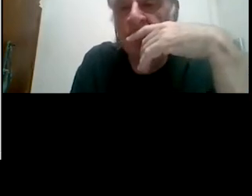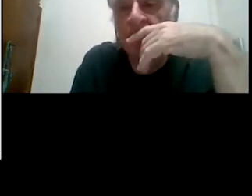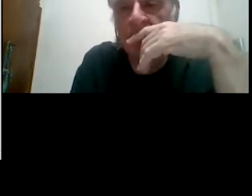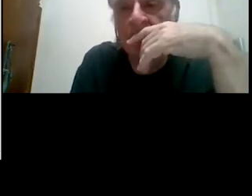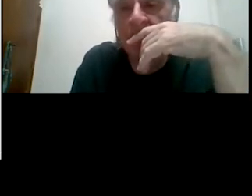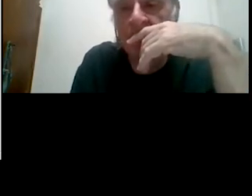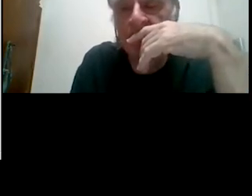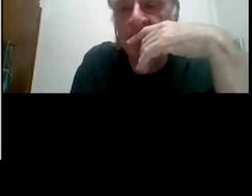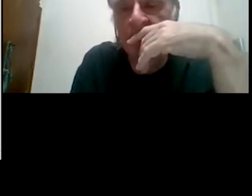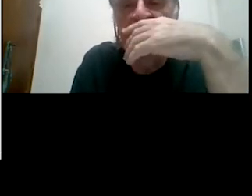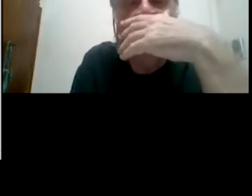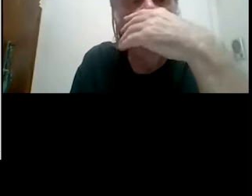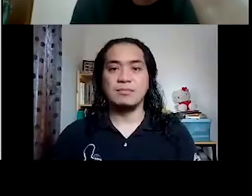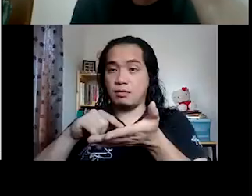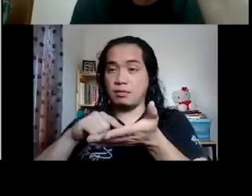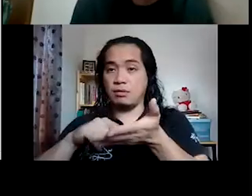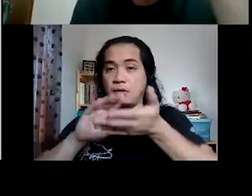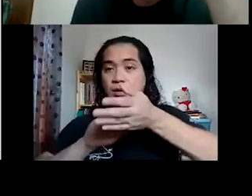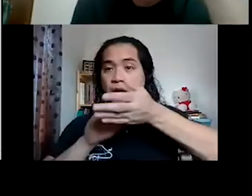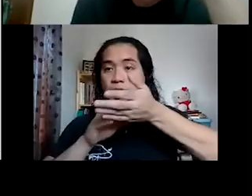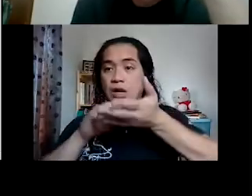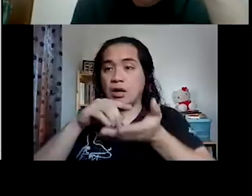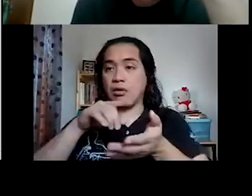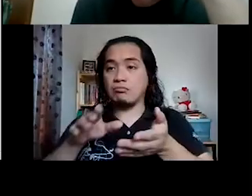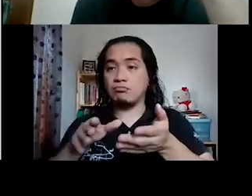Peeps has his hand up. Yes, peeps.